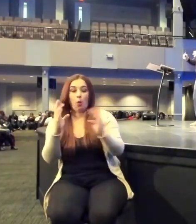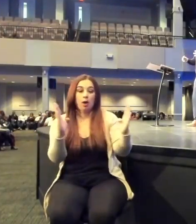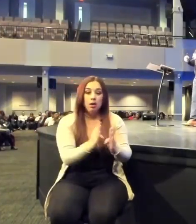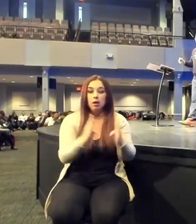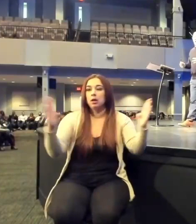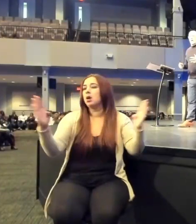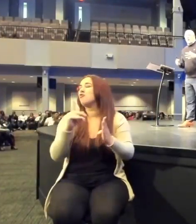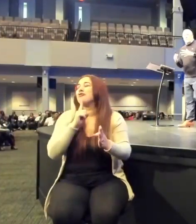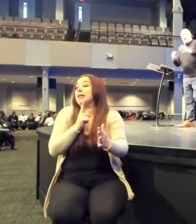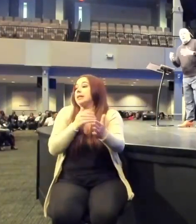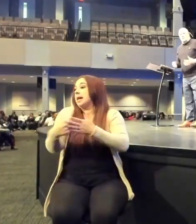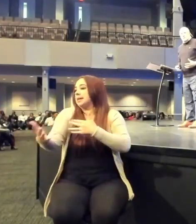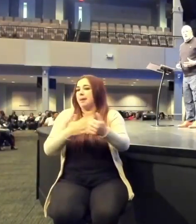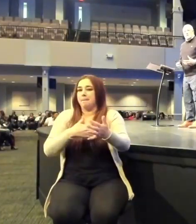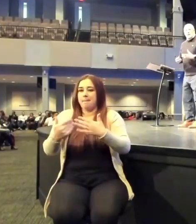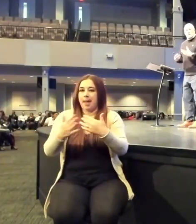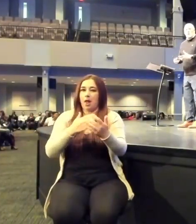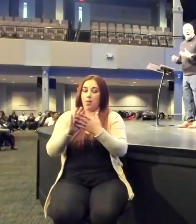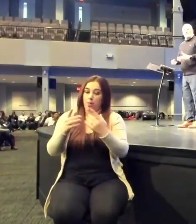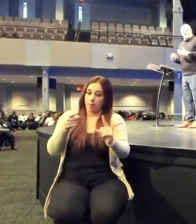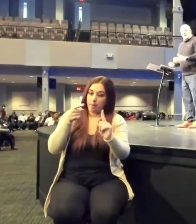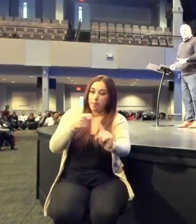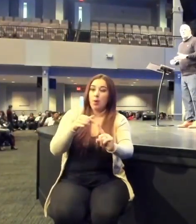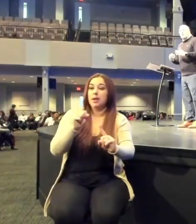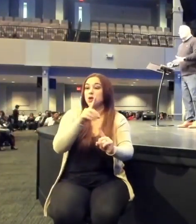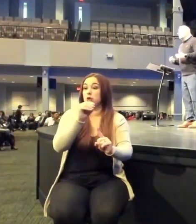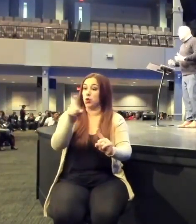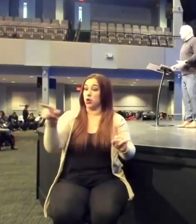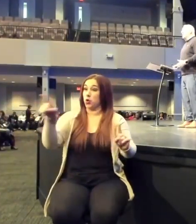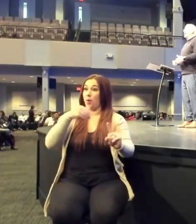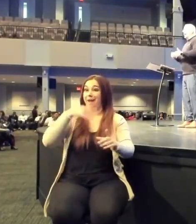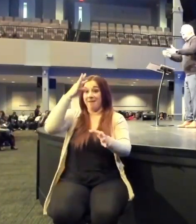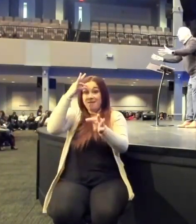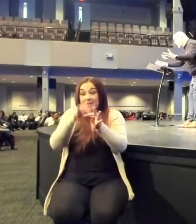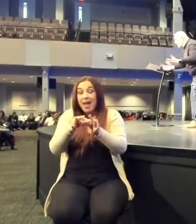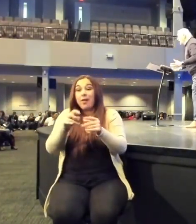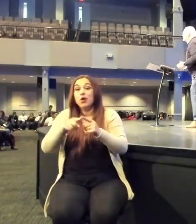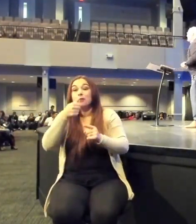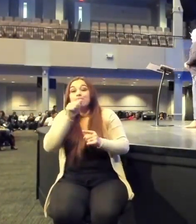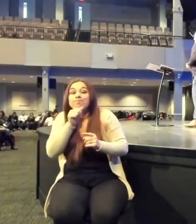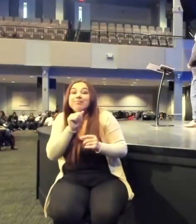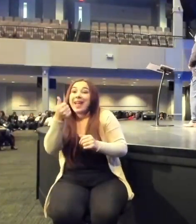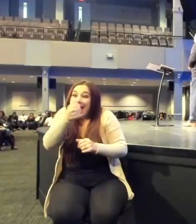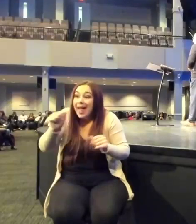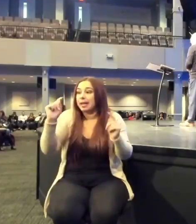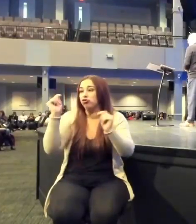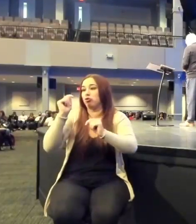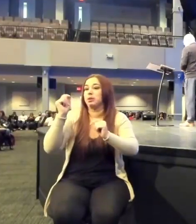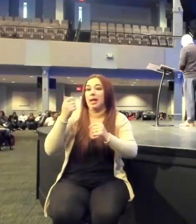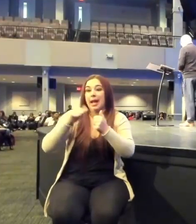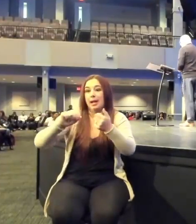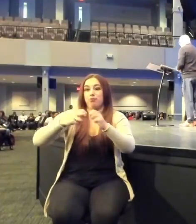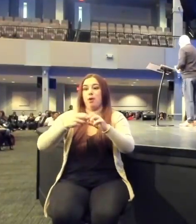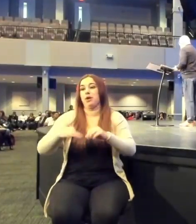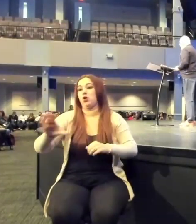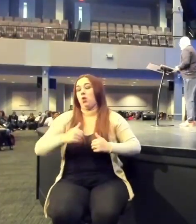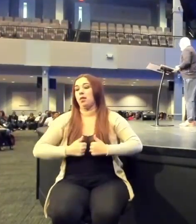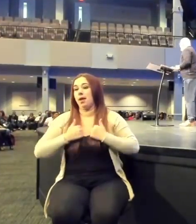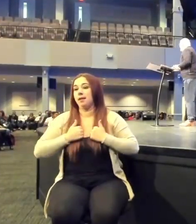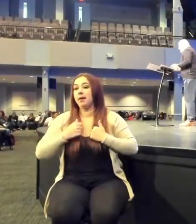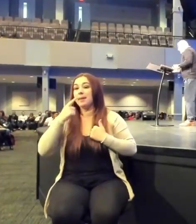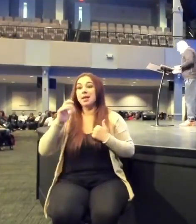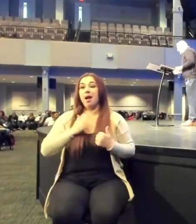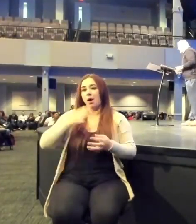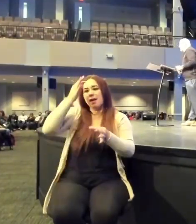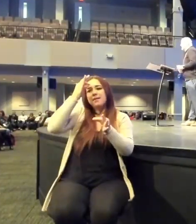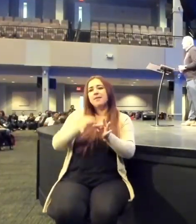it really doesn't matter. What matters is, do you have faith to get you through any tribulation in your life? Because, see, our